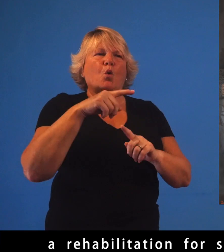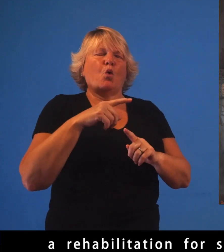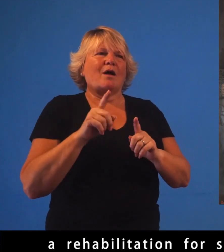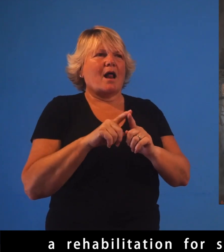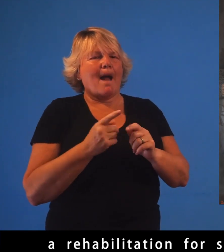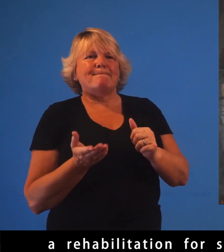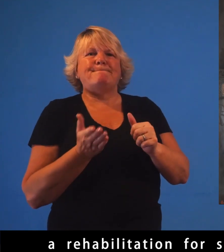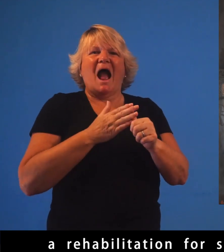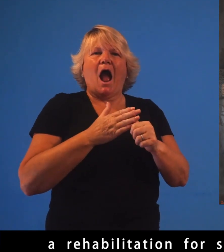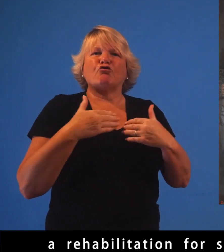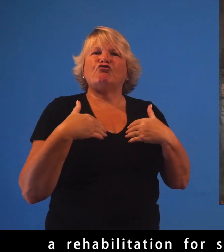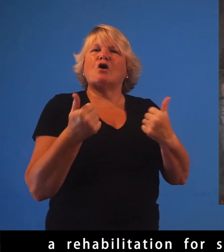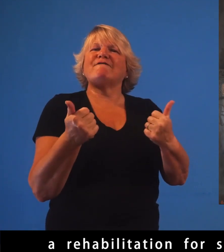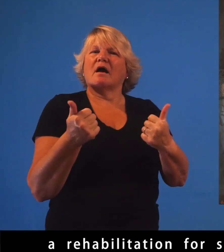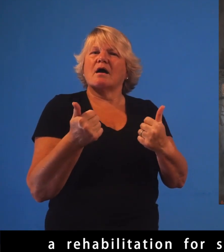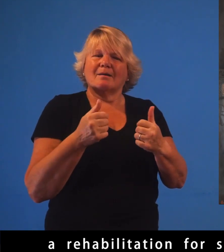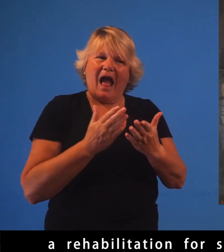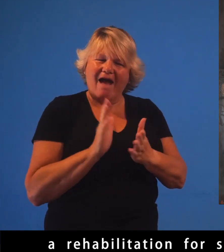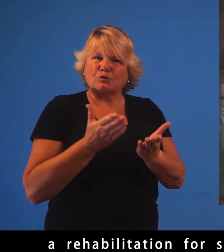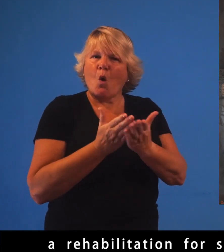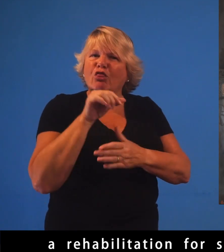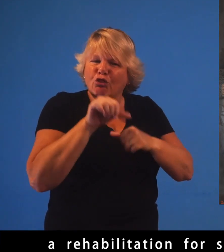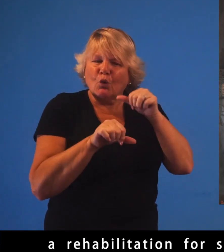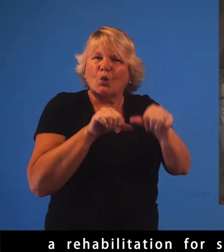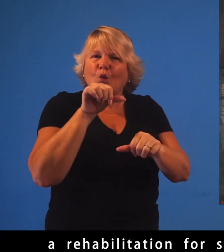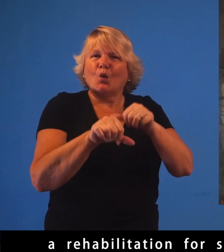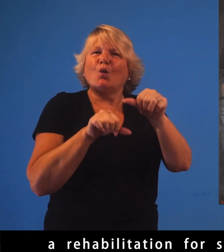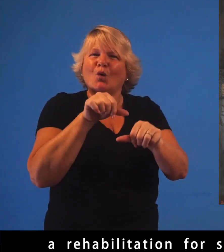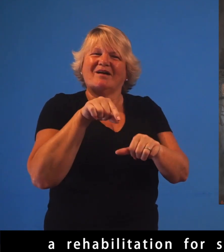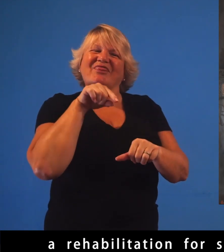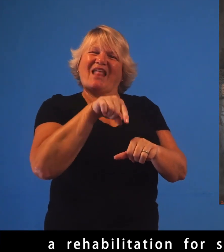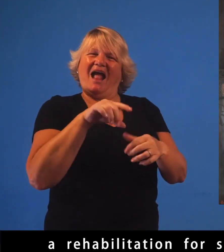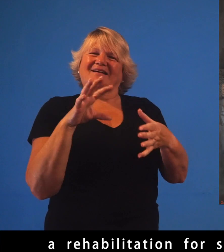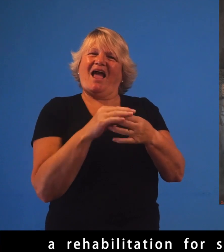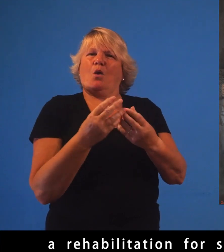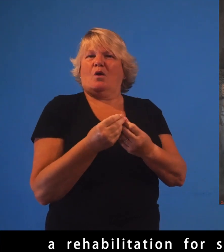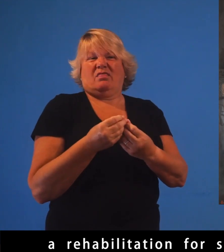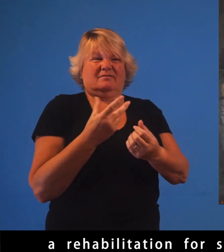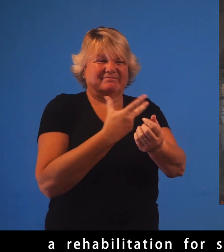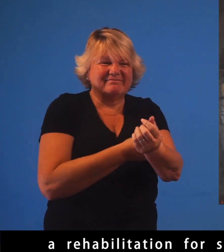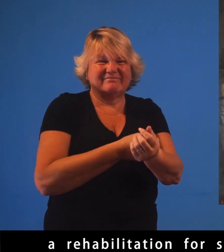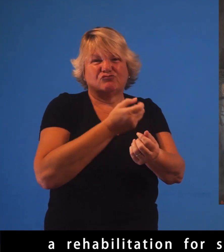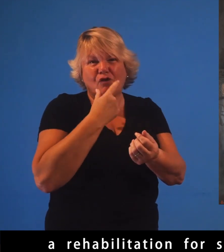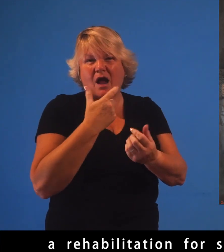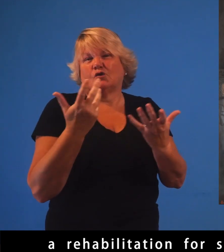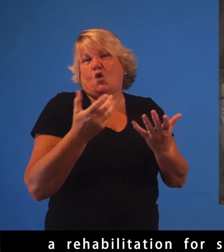a rehabilitation for substance and behavioural addicts that's used by Alcoholics Anonymous, AA.